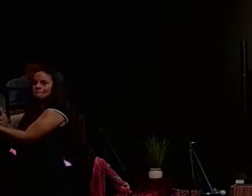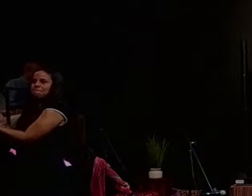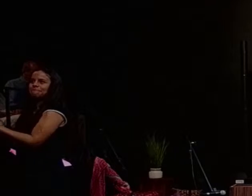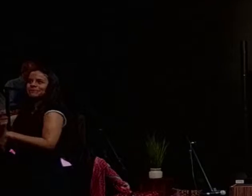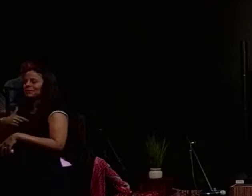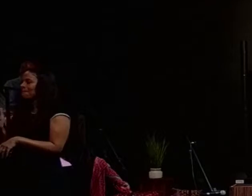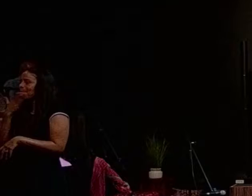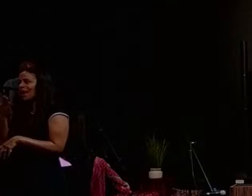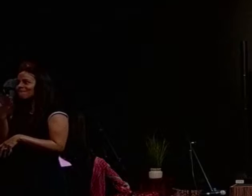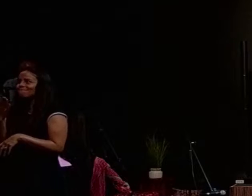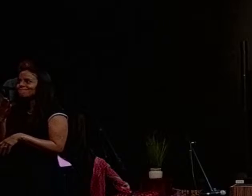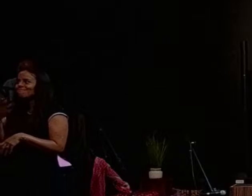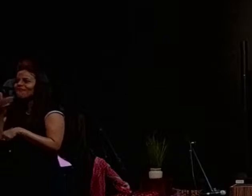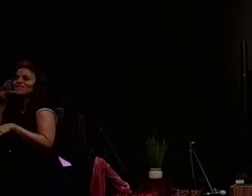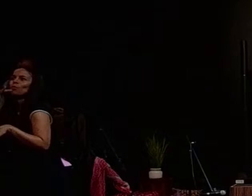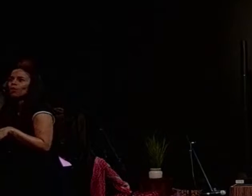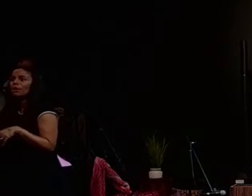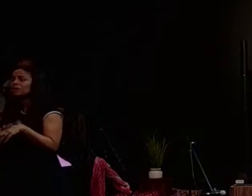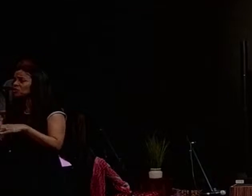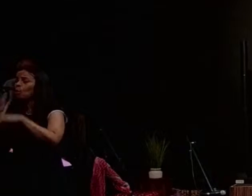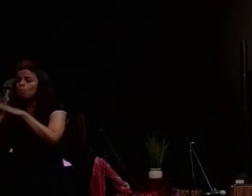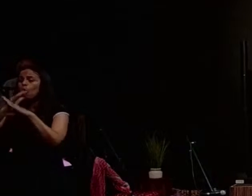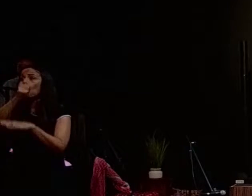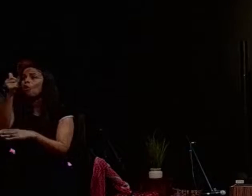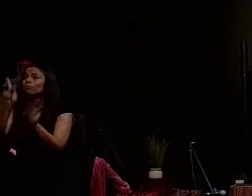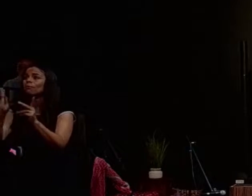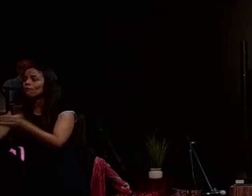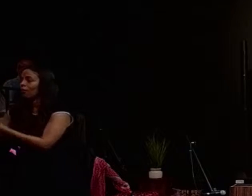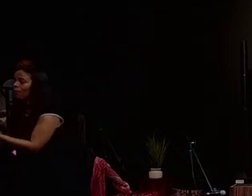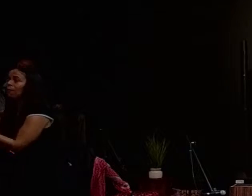was great, but it didn't affect anybody else's parking spot, nothing like that.